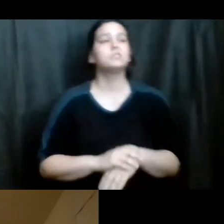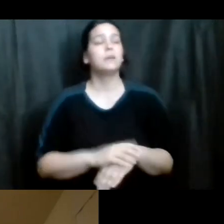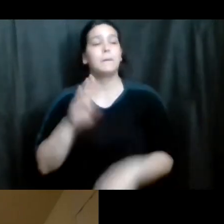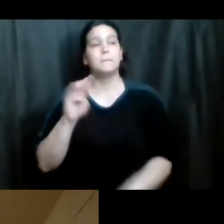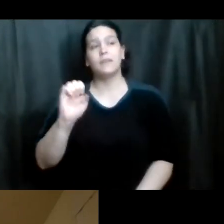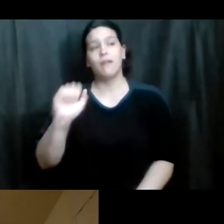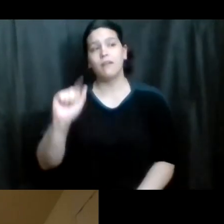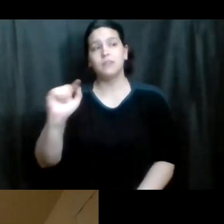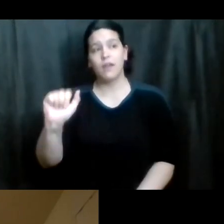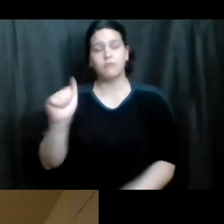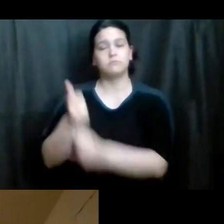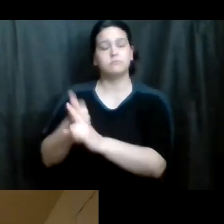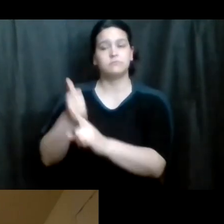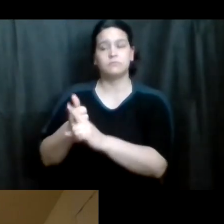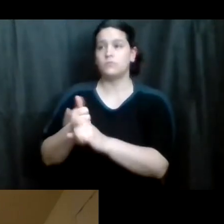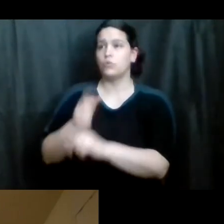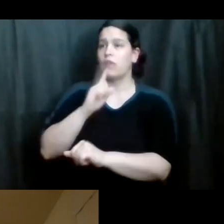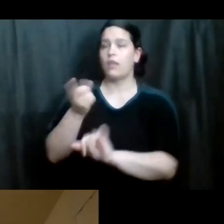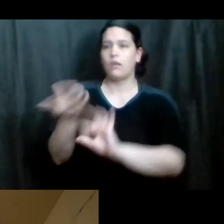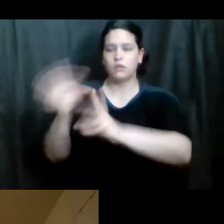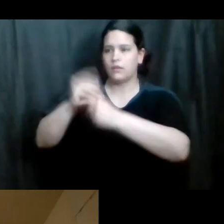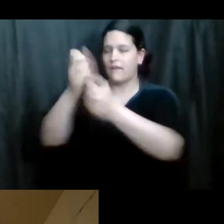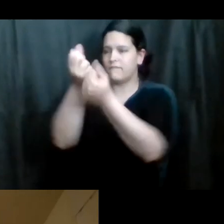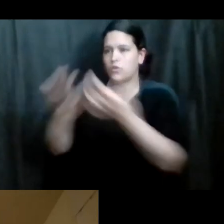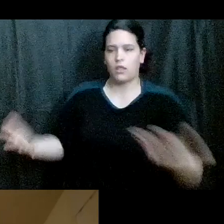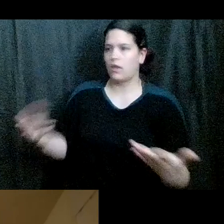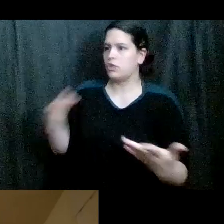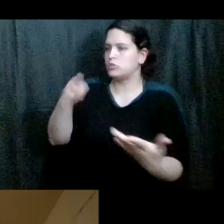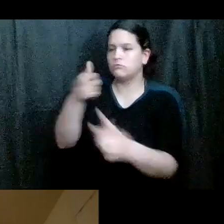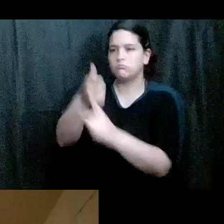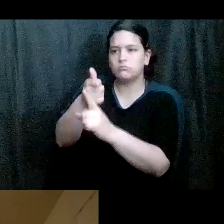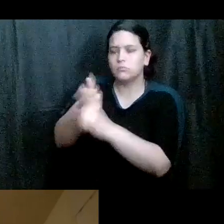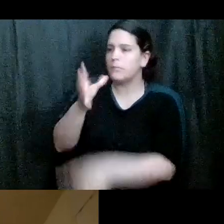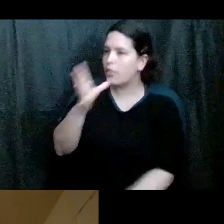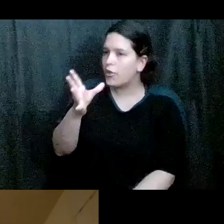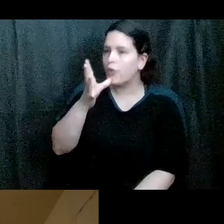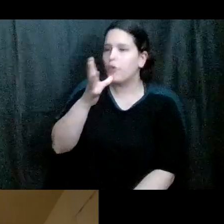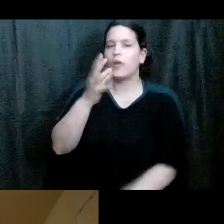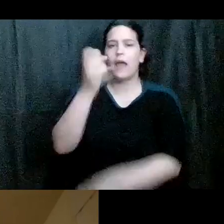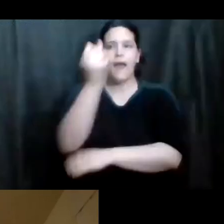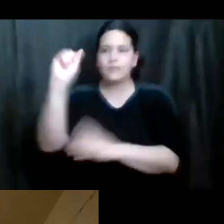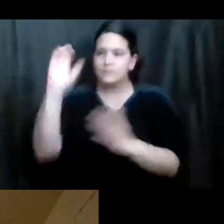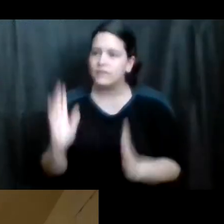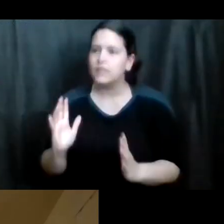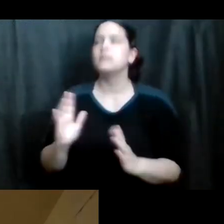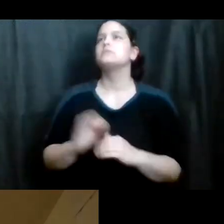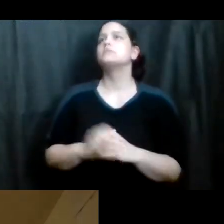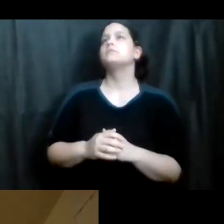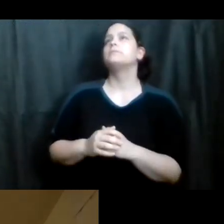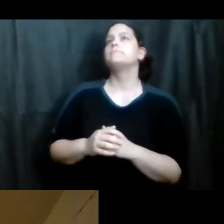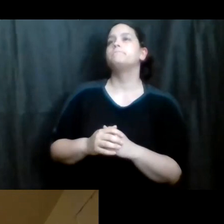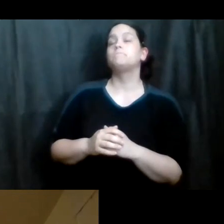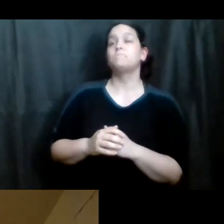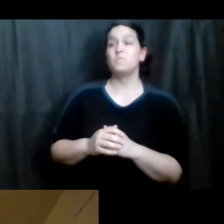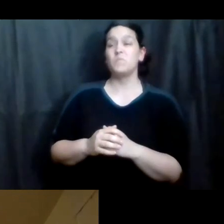epitome of all this. She's a mother, she's an activist, she's an